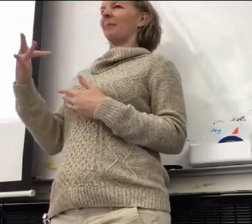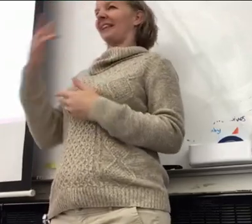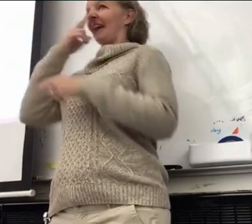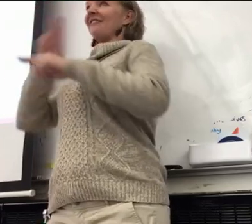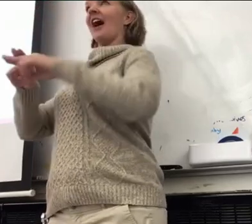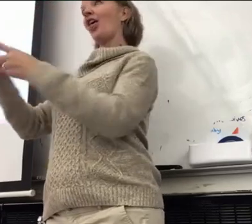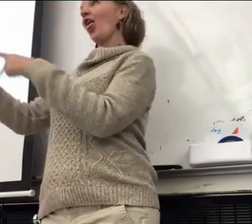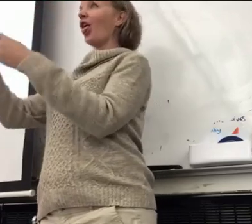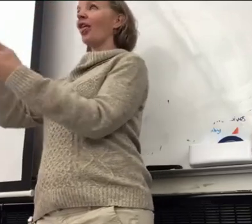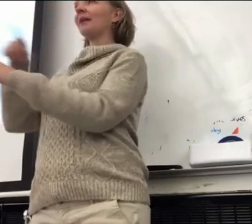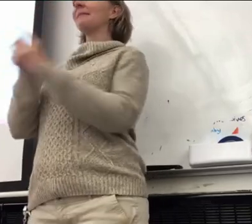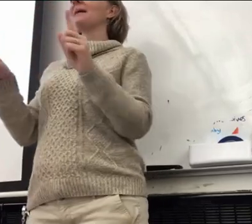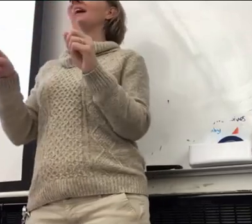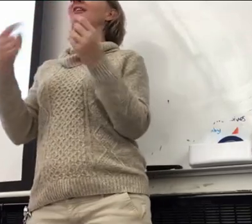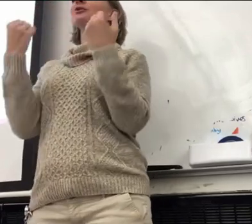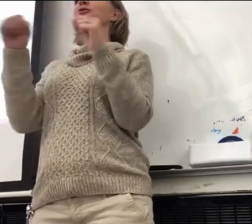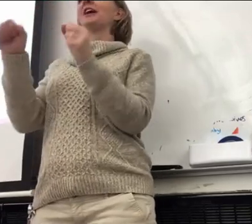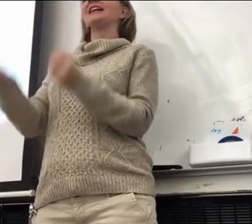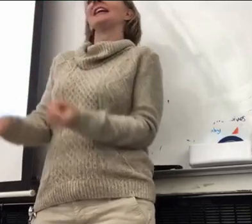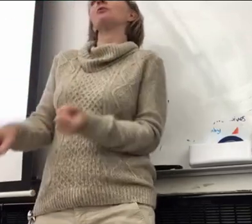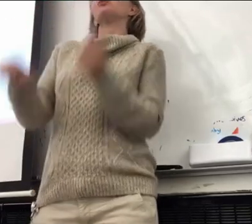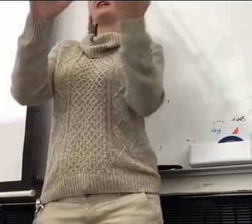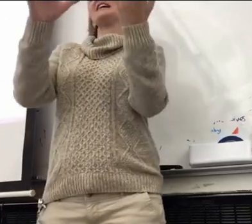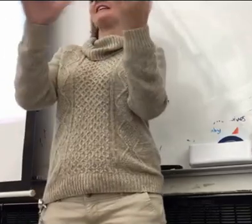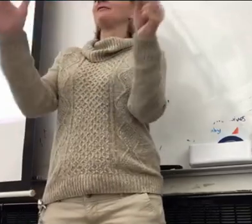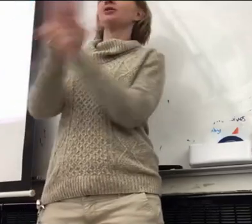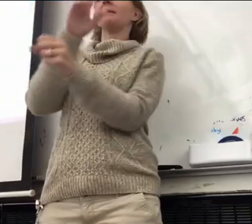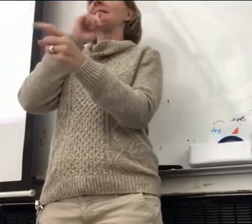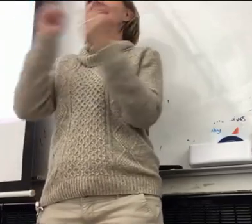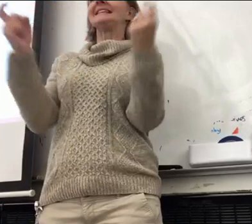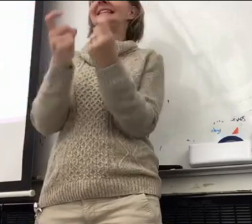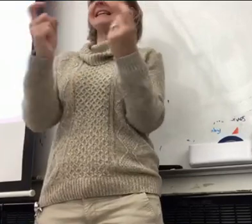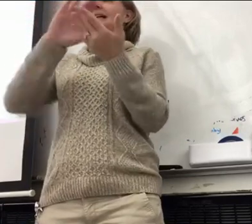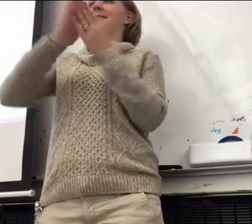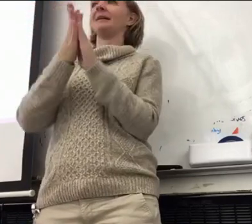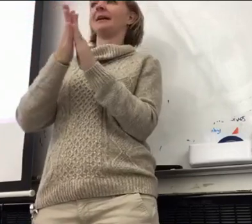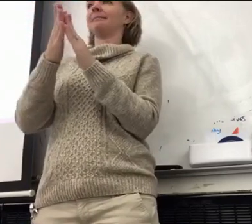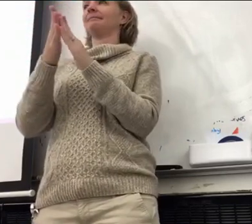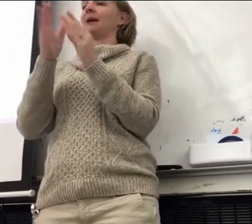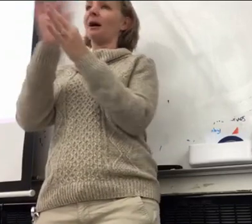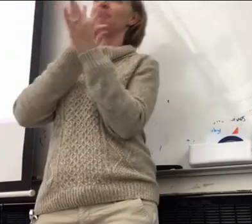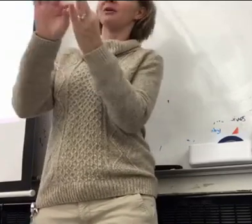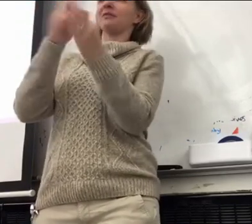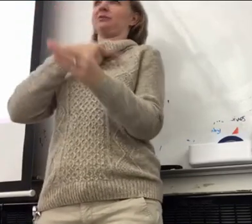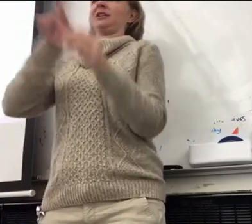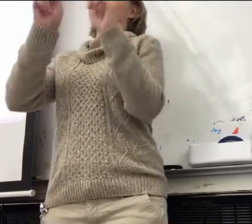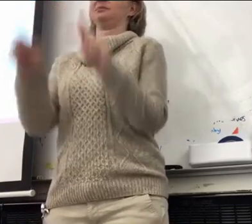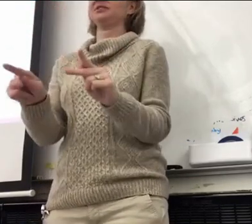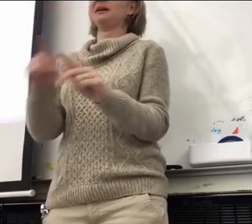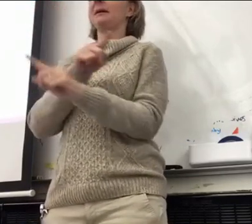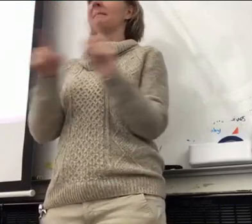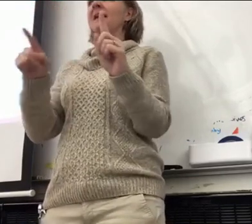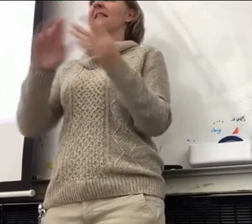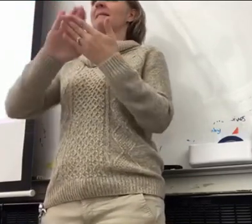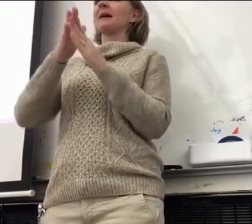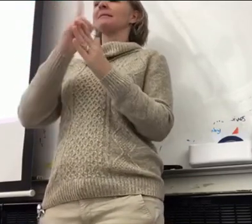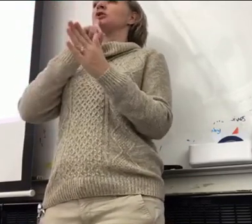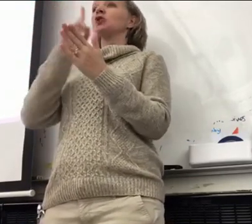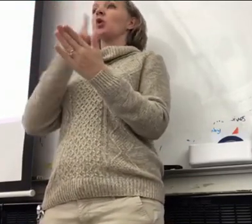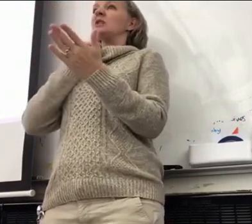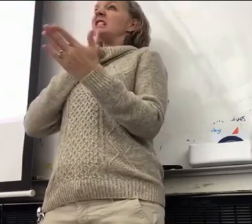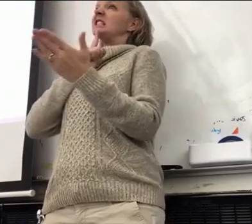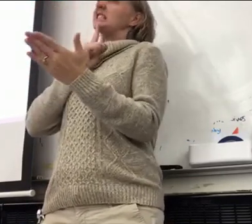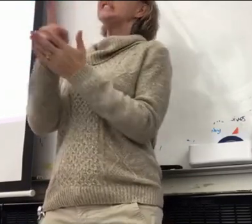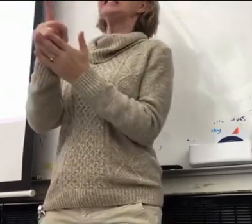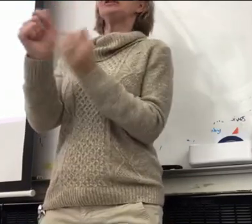believe in basically, again, you're trying to get rid of complete sin and become your own perfect religious person. These communities have to become so religious that they begin